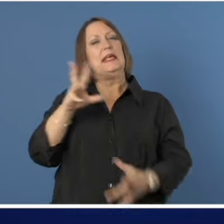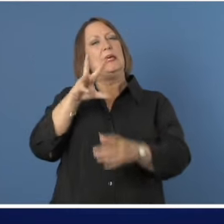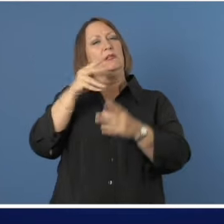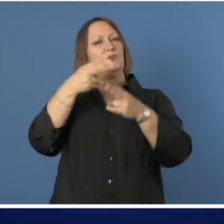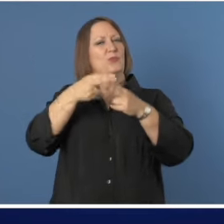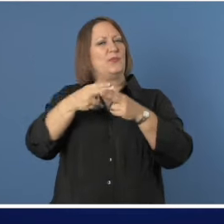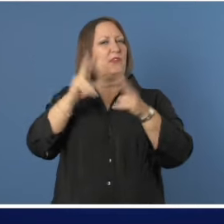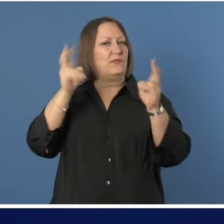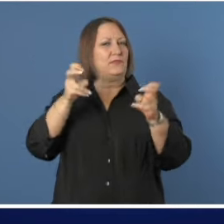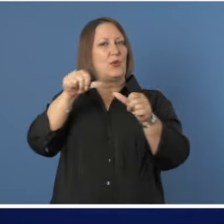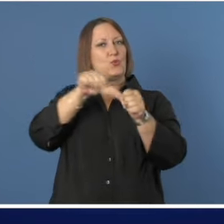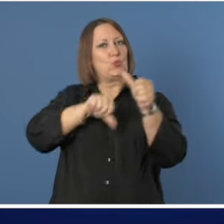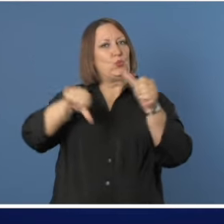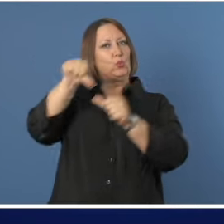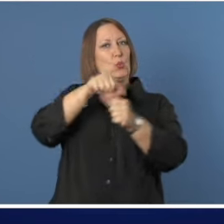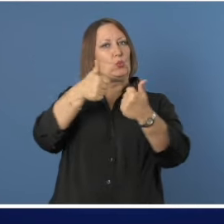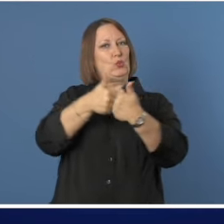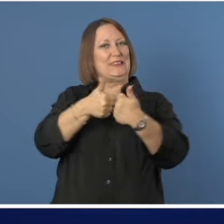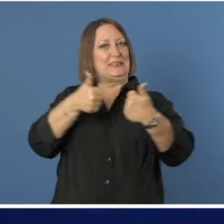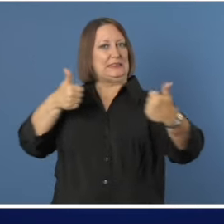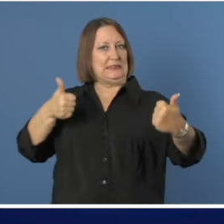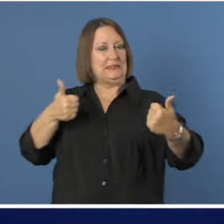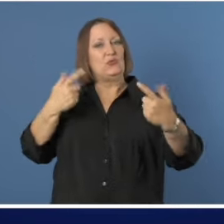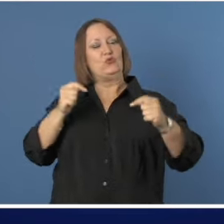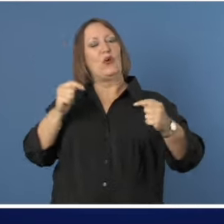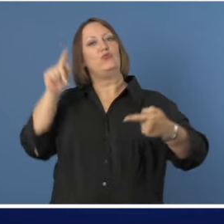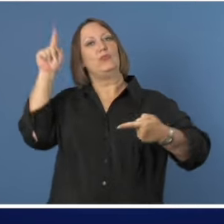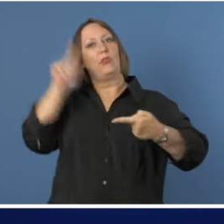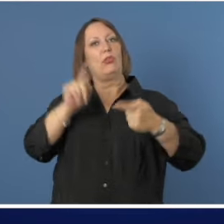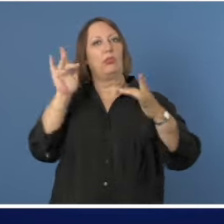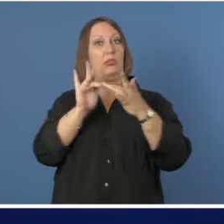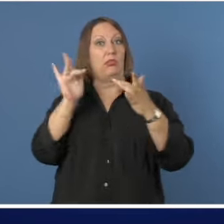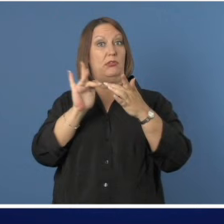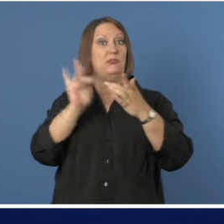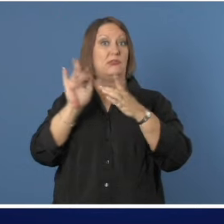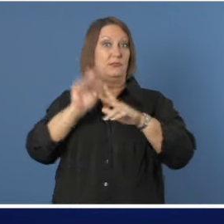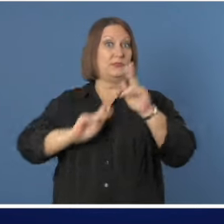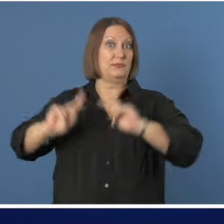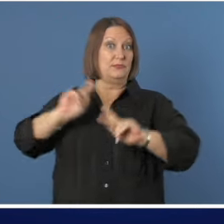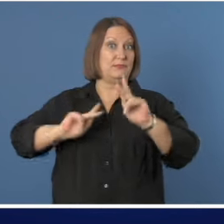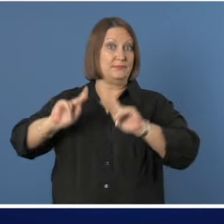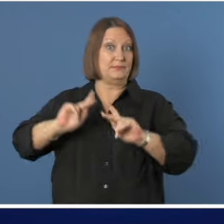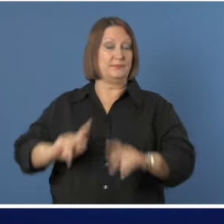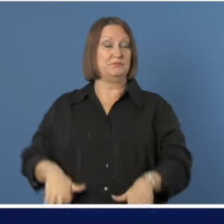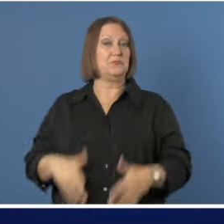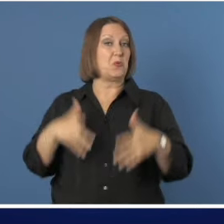social distancing strategies to reduce contact between people.